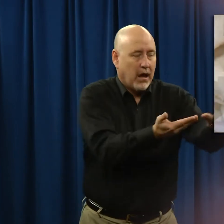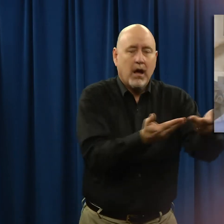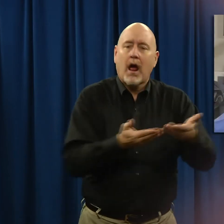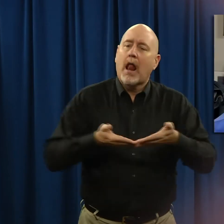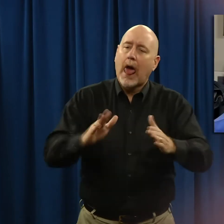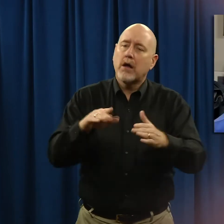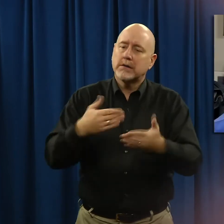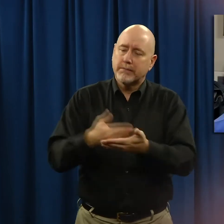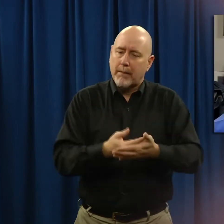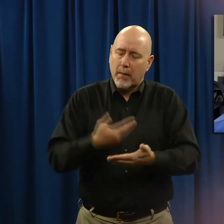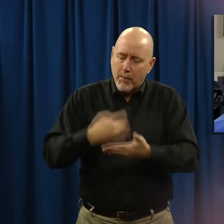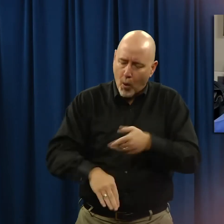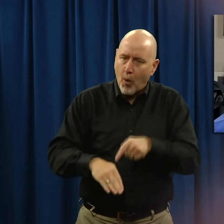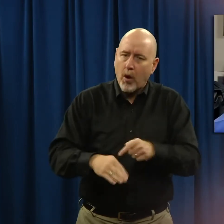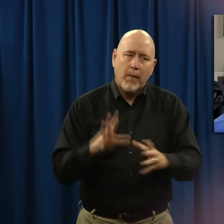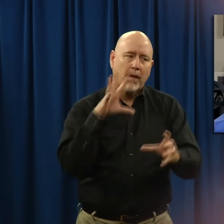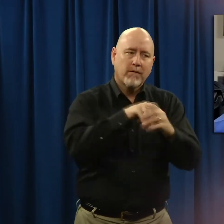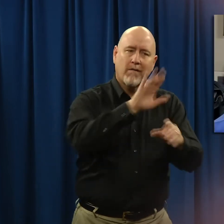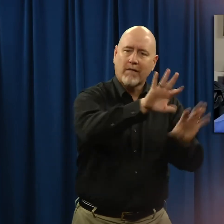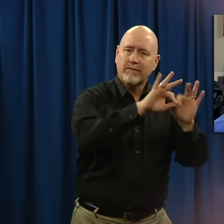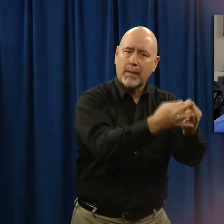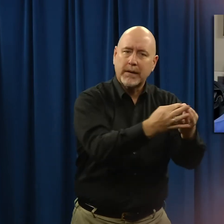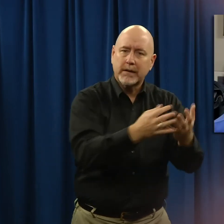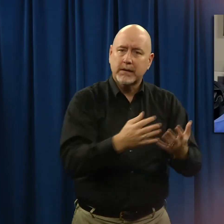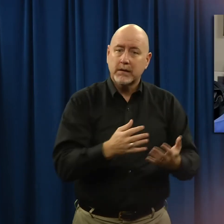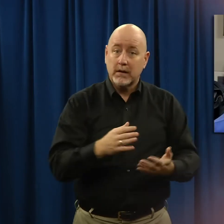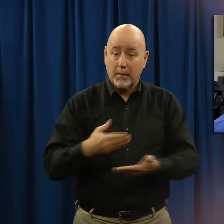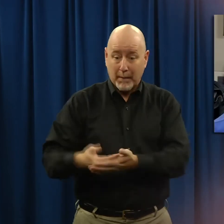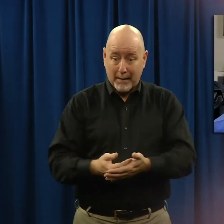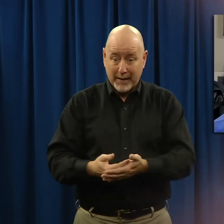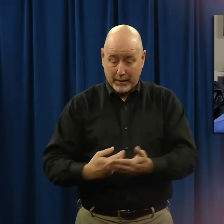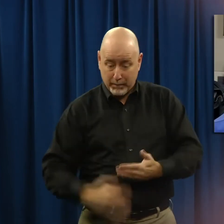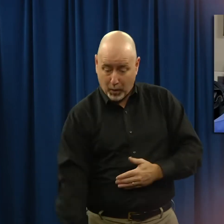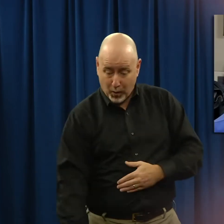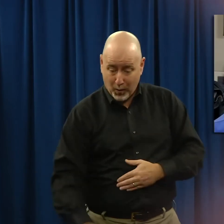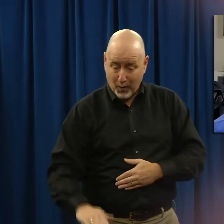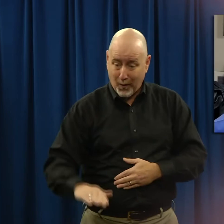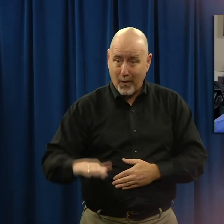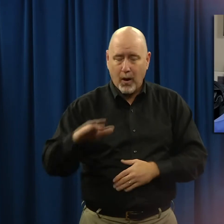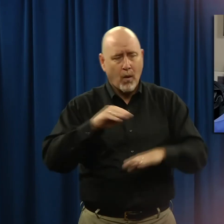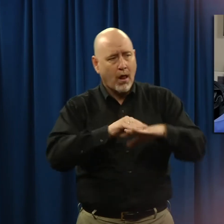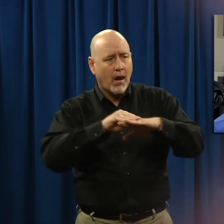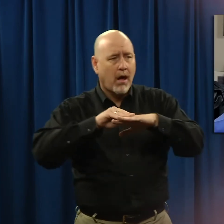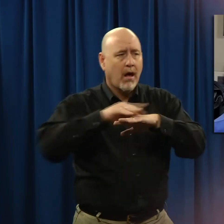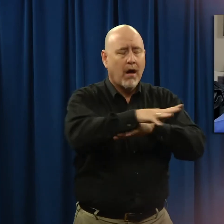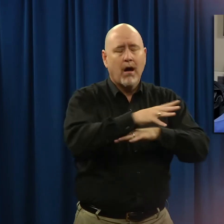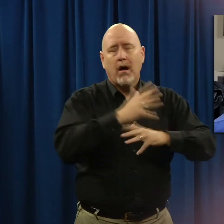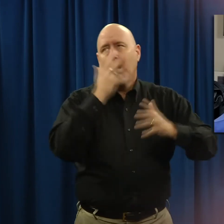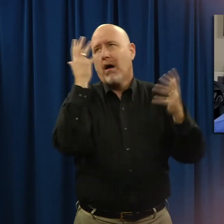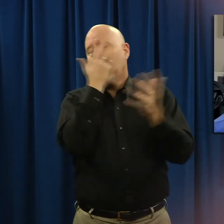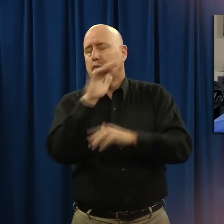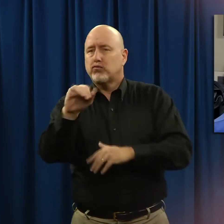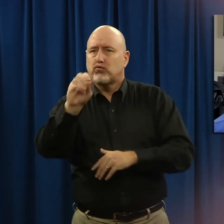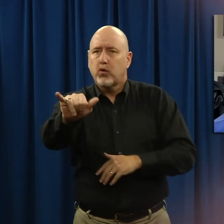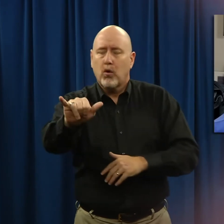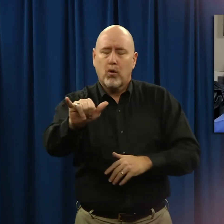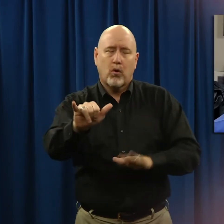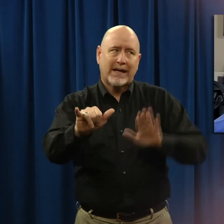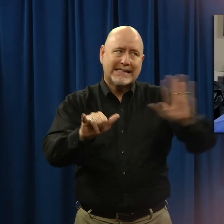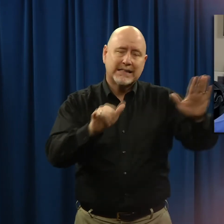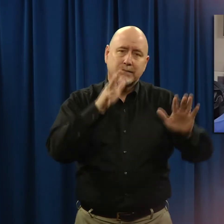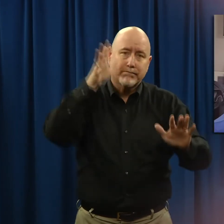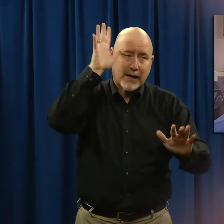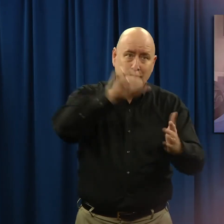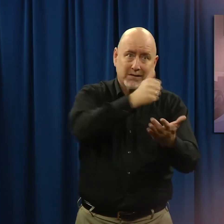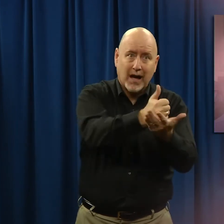family. It also allows that child's life to bring unspeakable joy into the lives of his or her